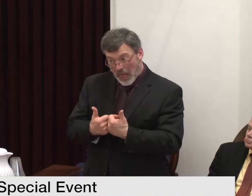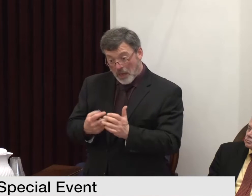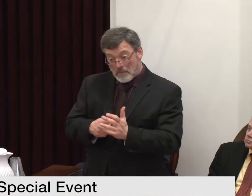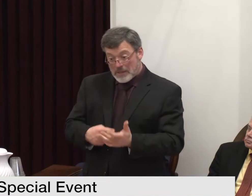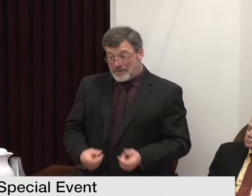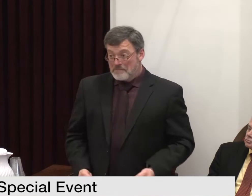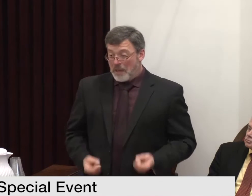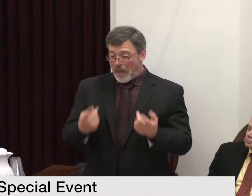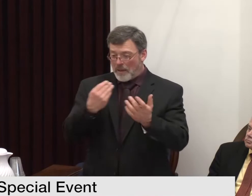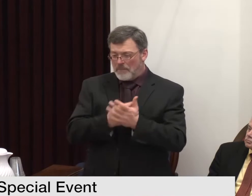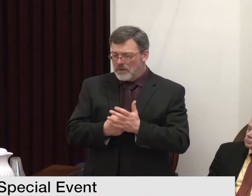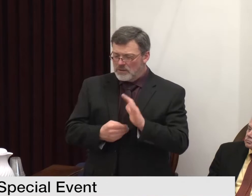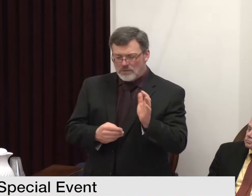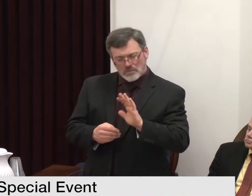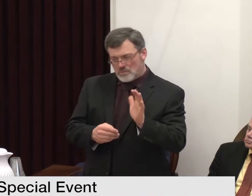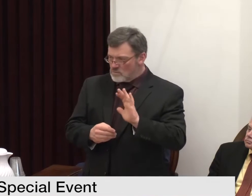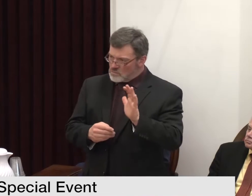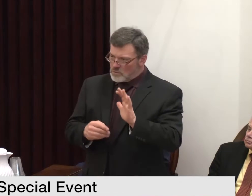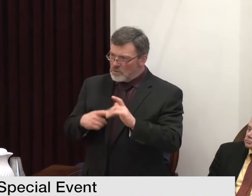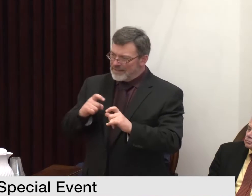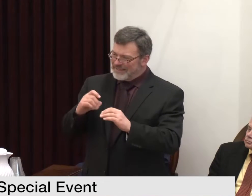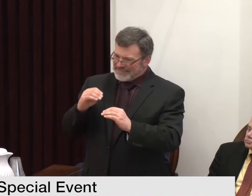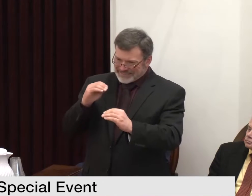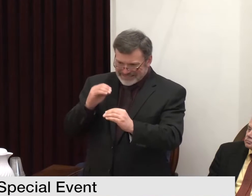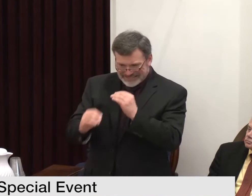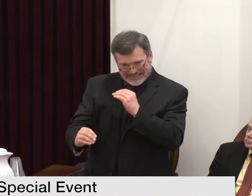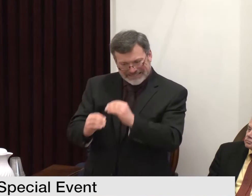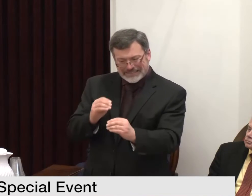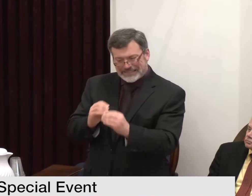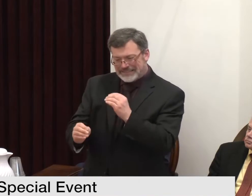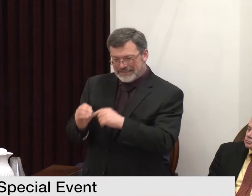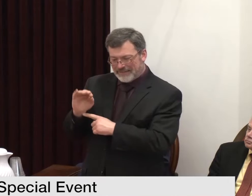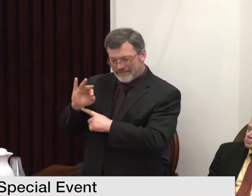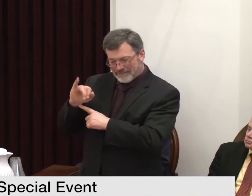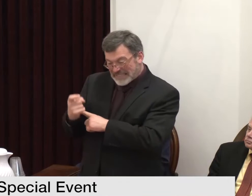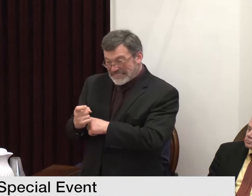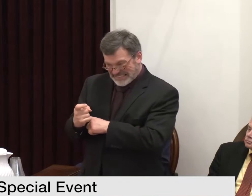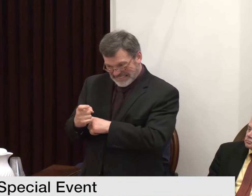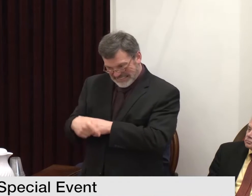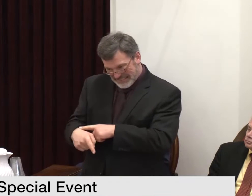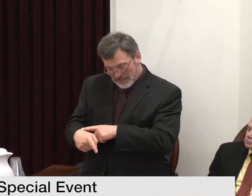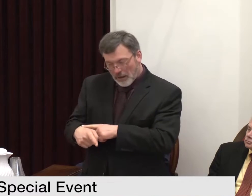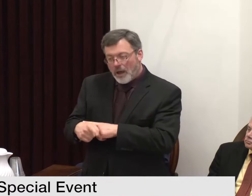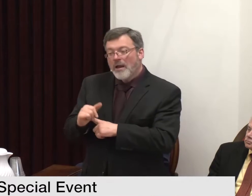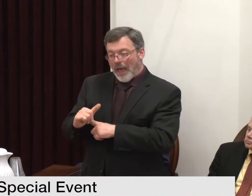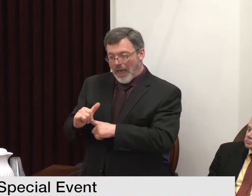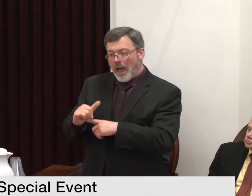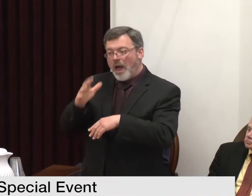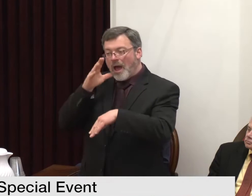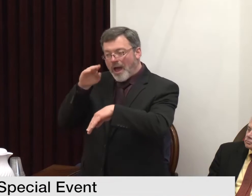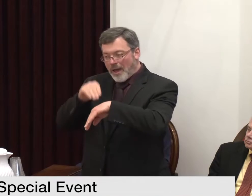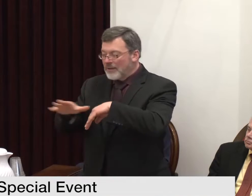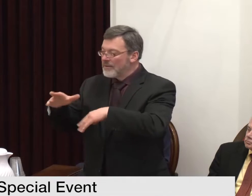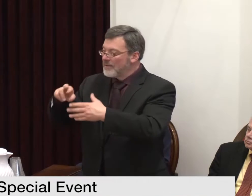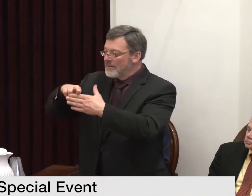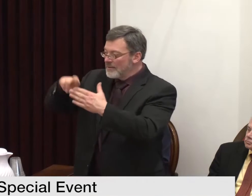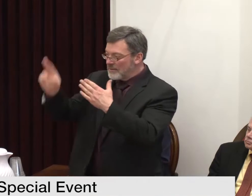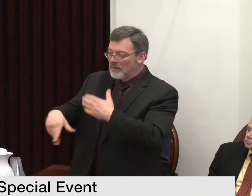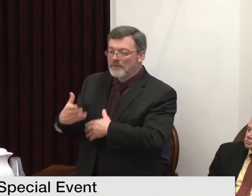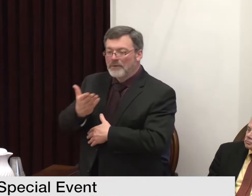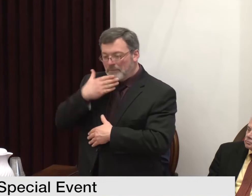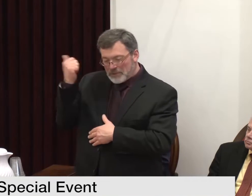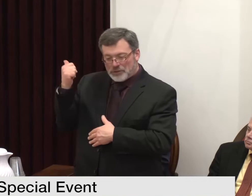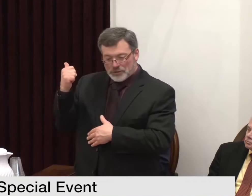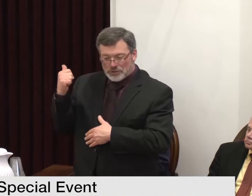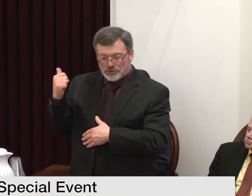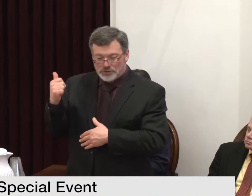return now and into the future. And we're seeing that with ARPA dollars, which continue to pump